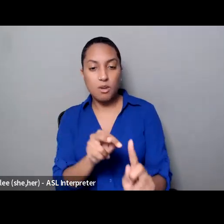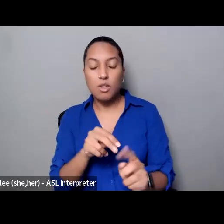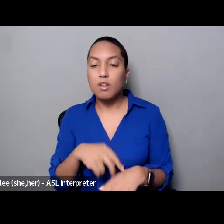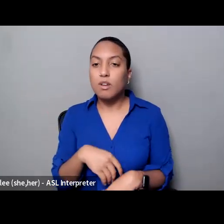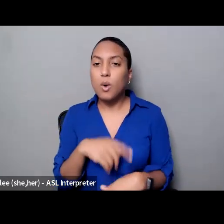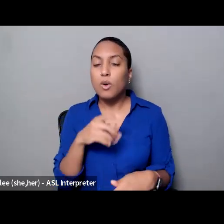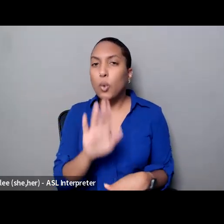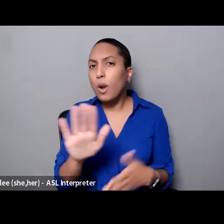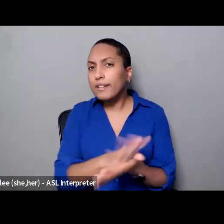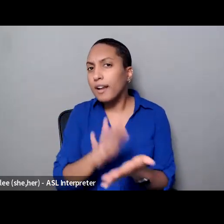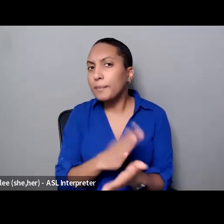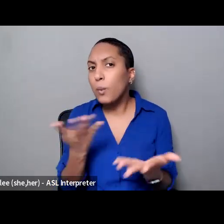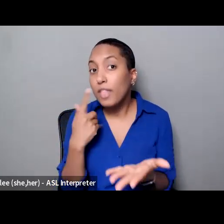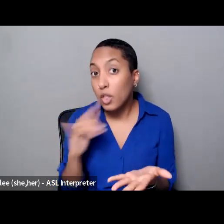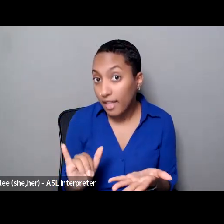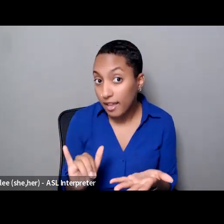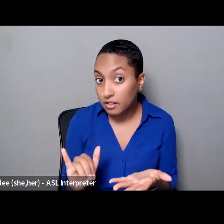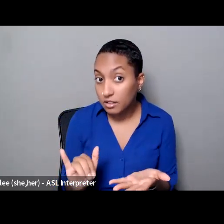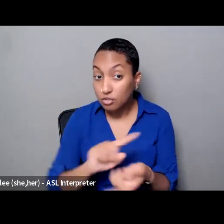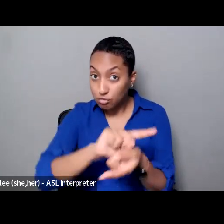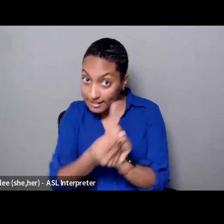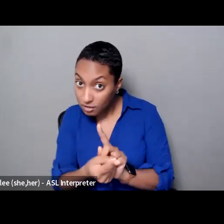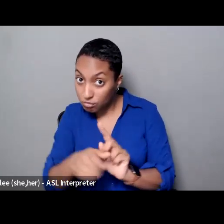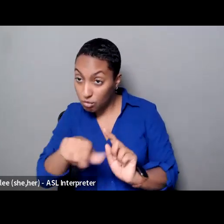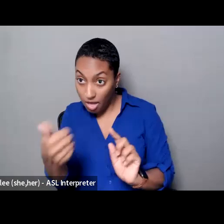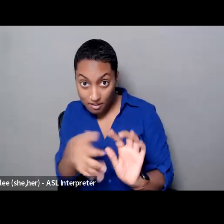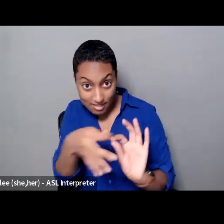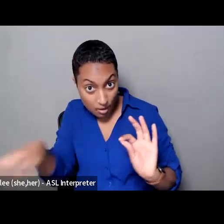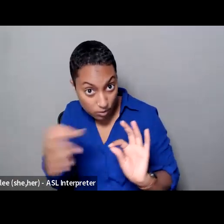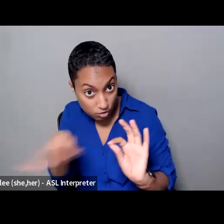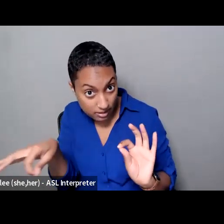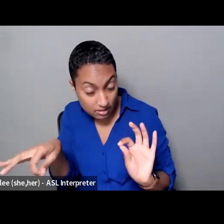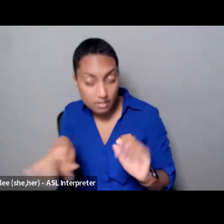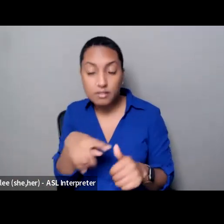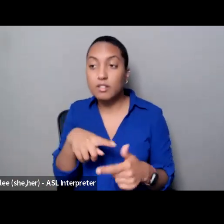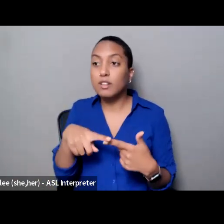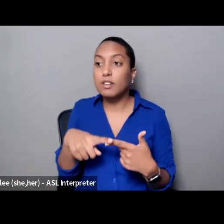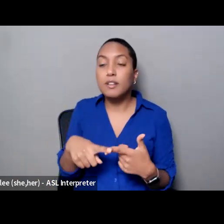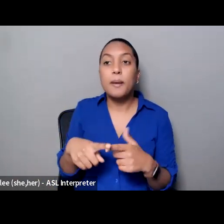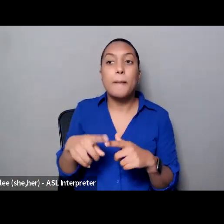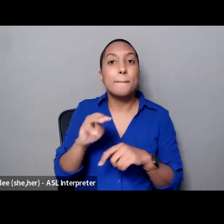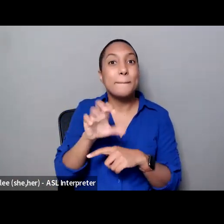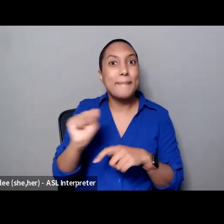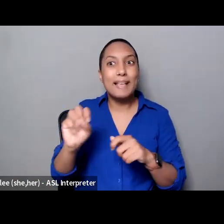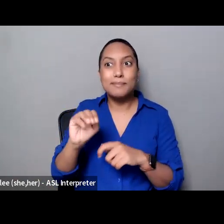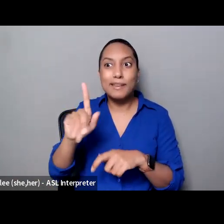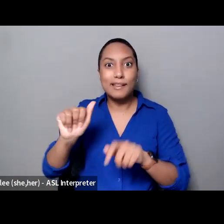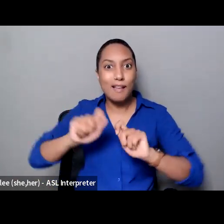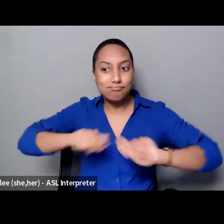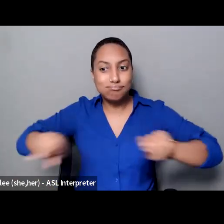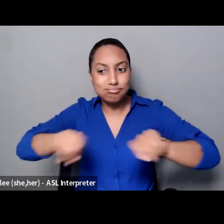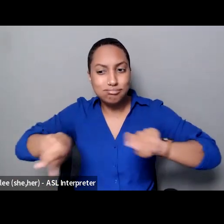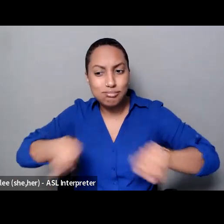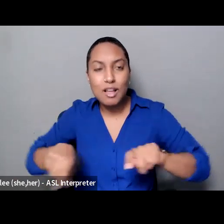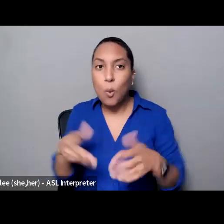languages? Are you utilizing diverse media? How are you sending the message about what you're trying to do from an